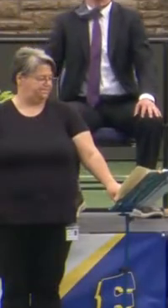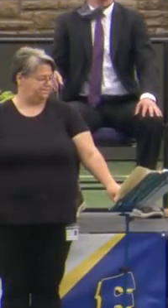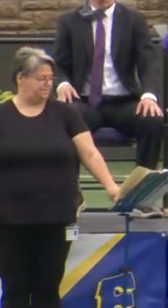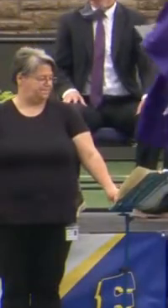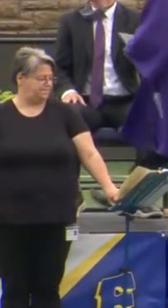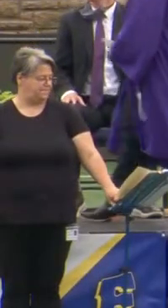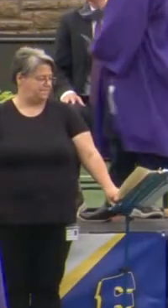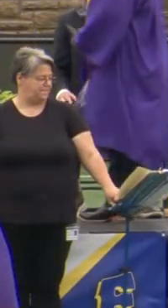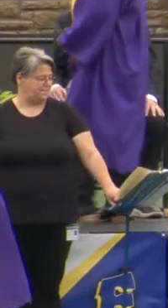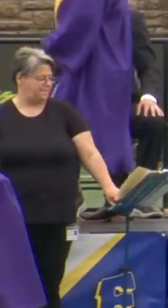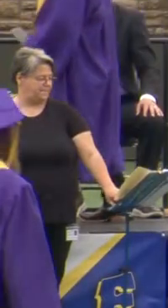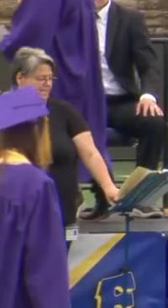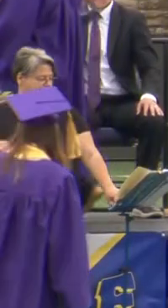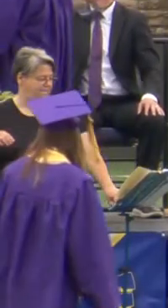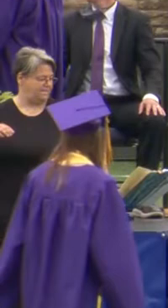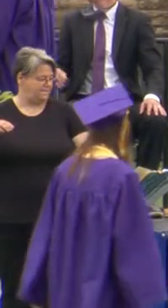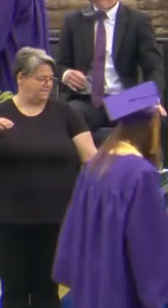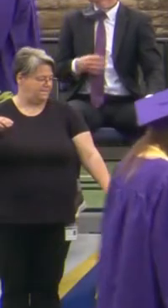Jerry Phelps.